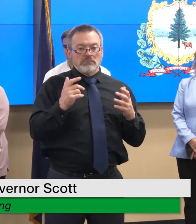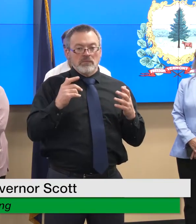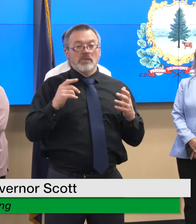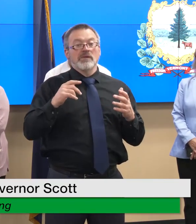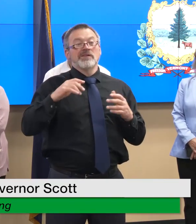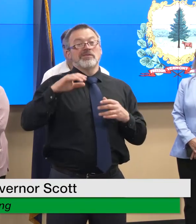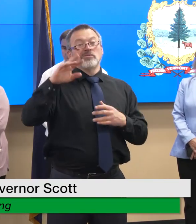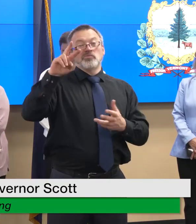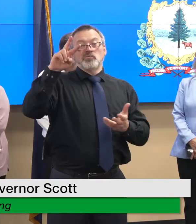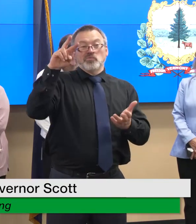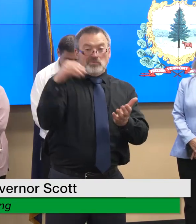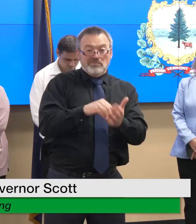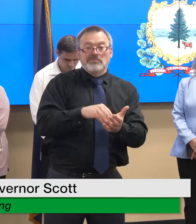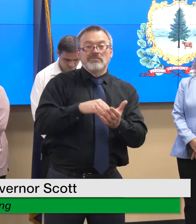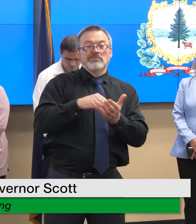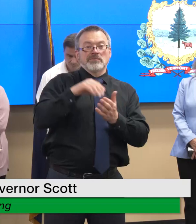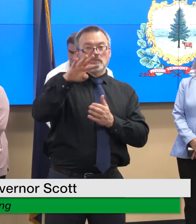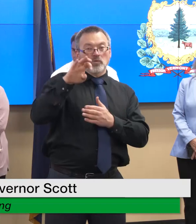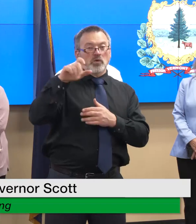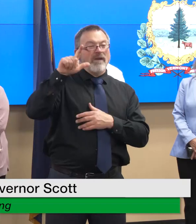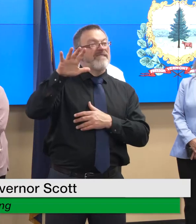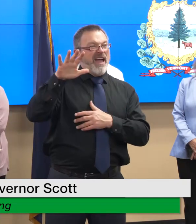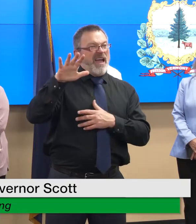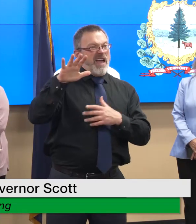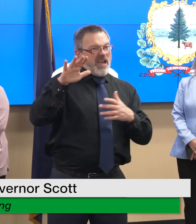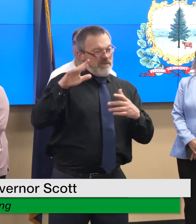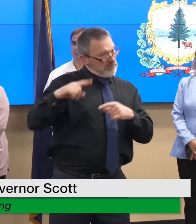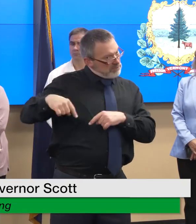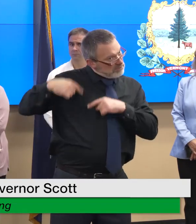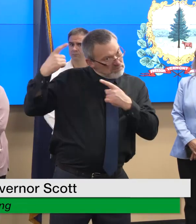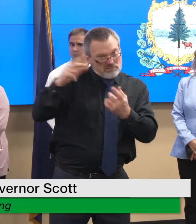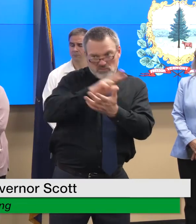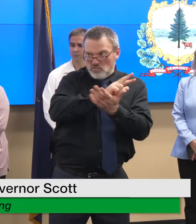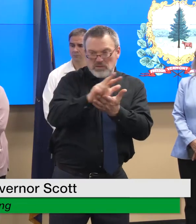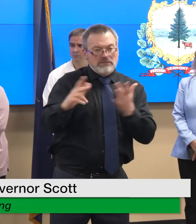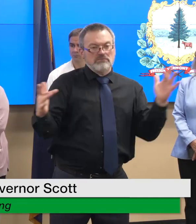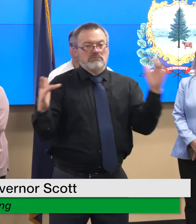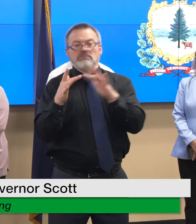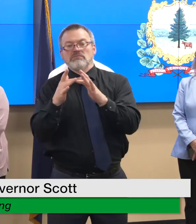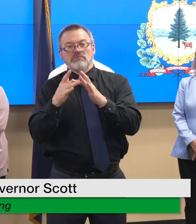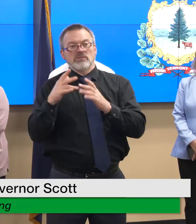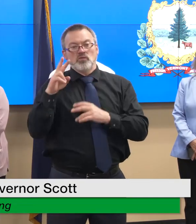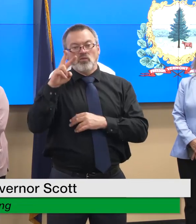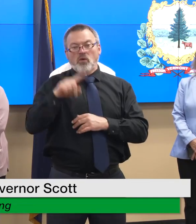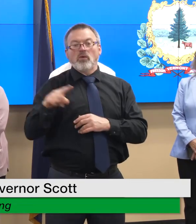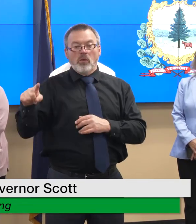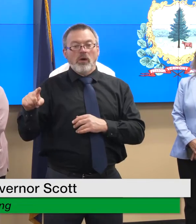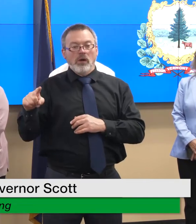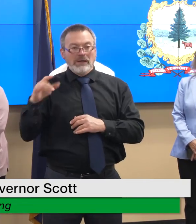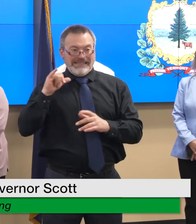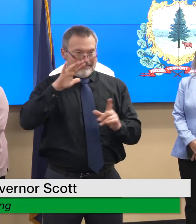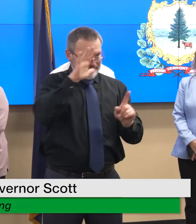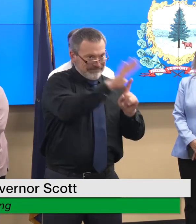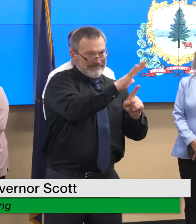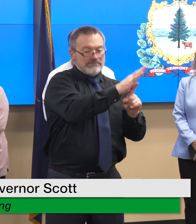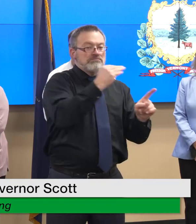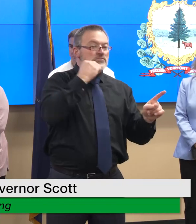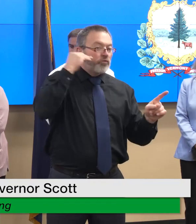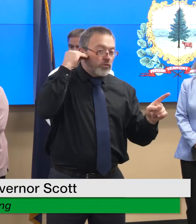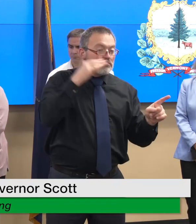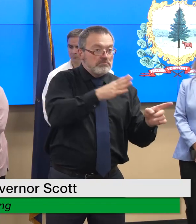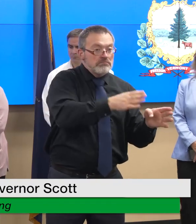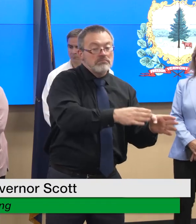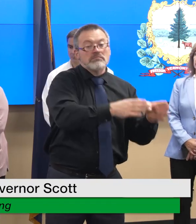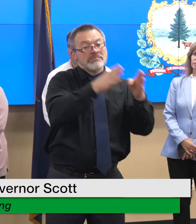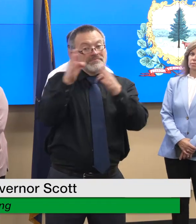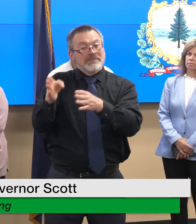2,425 reports to 211 of residential damage and 270 reports of damage to